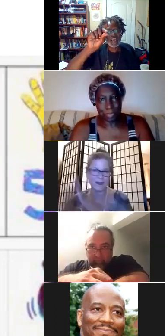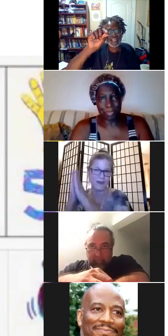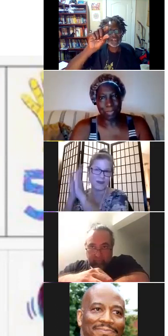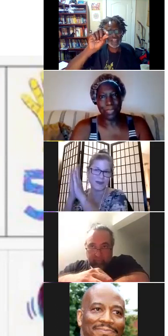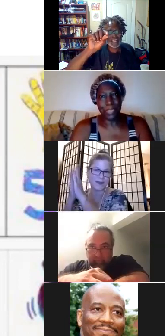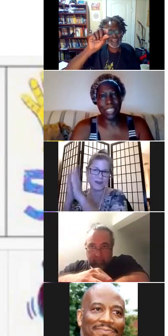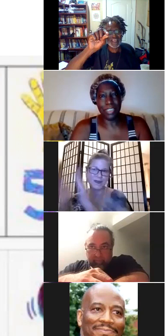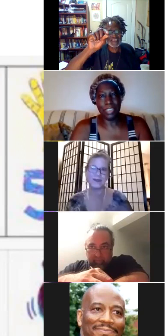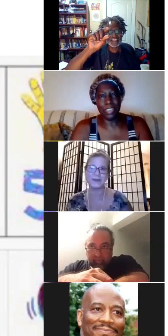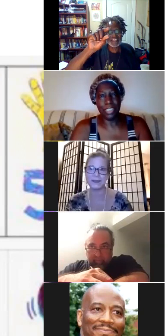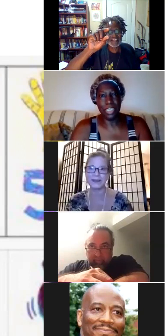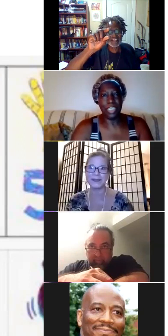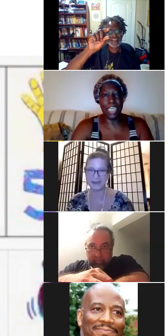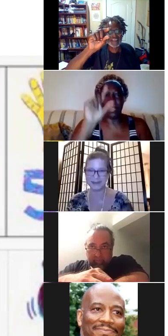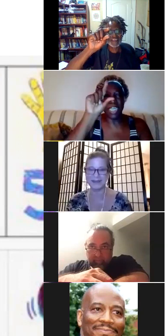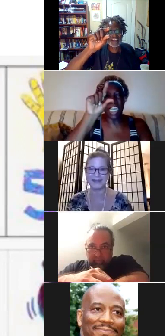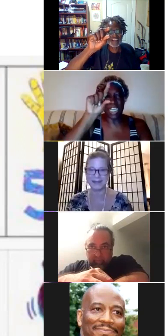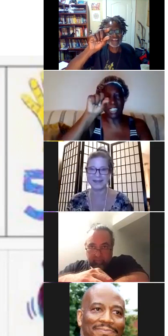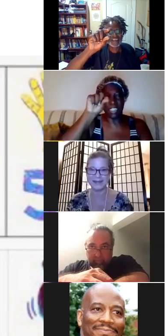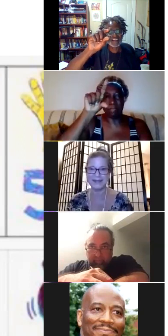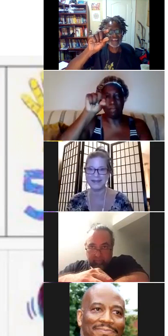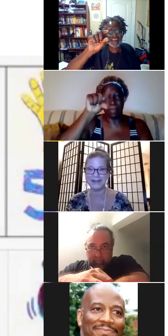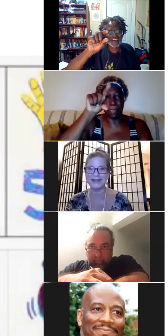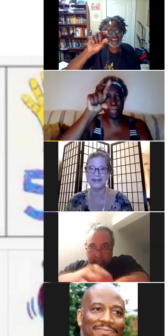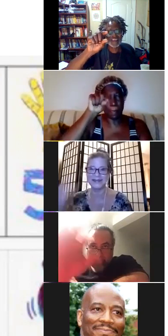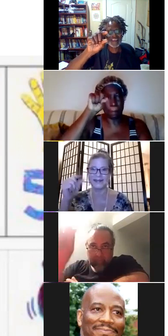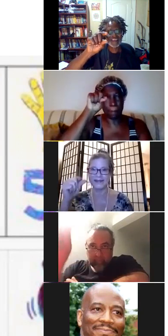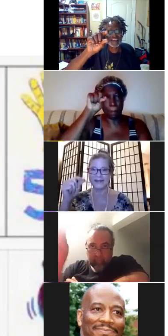is great. 999. Yeah, 3 9s.